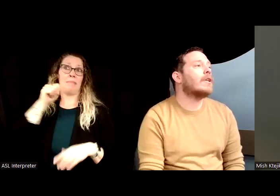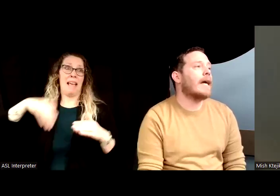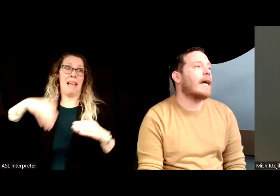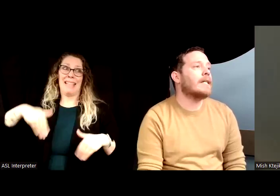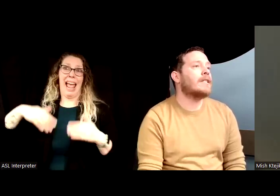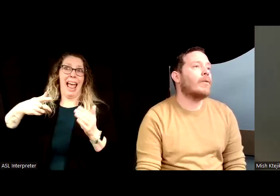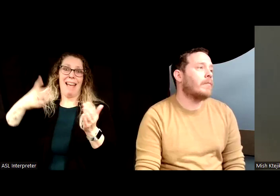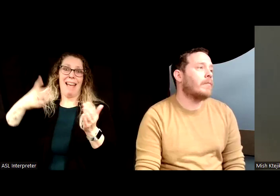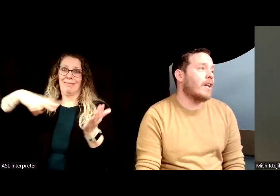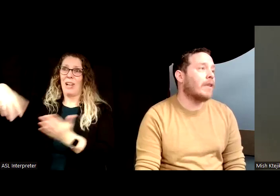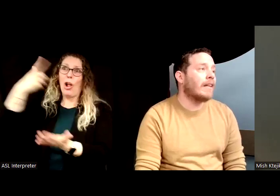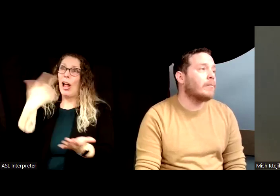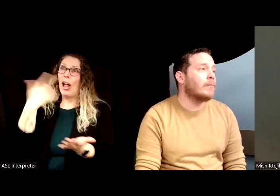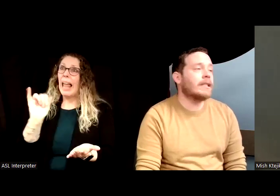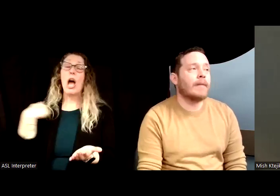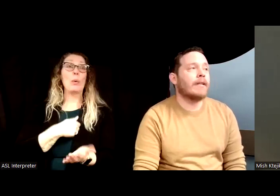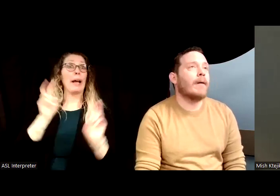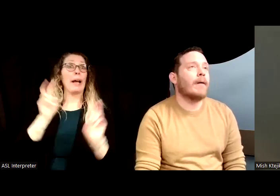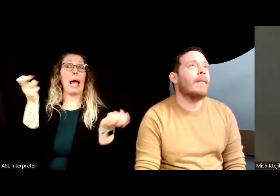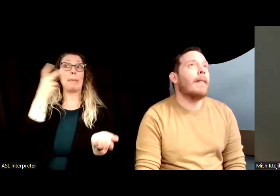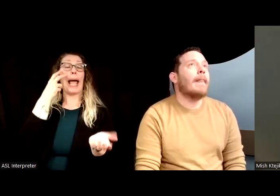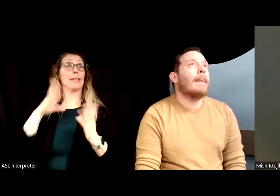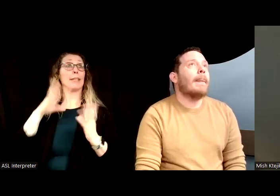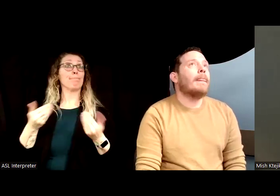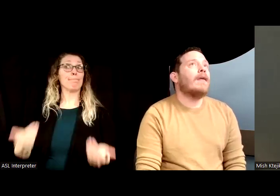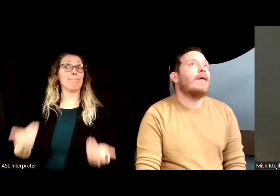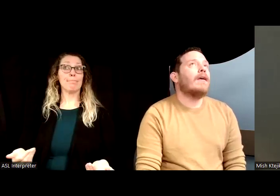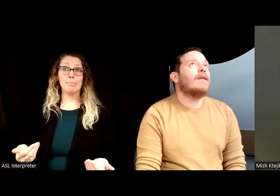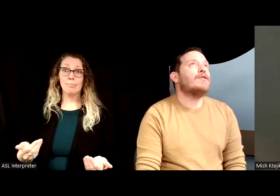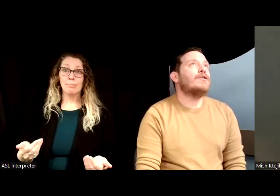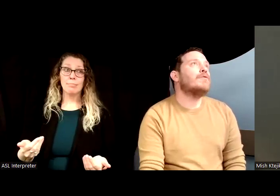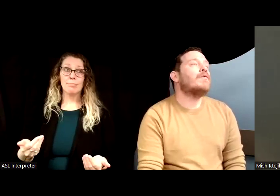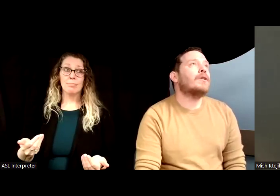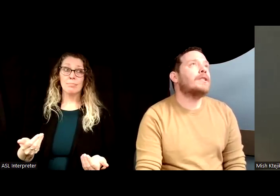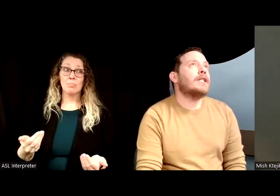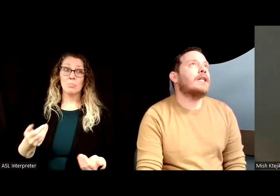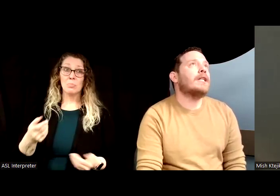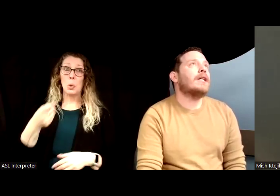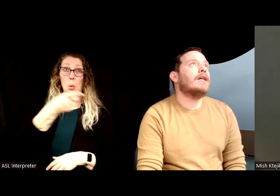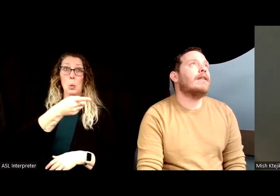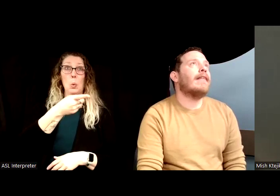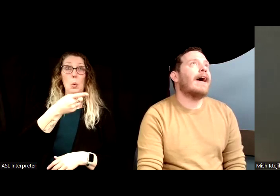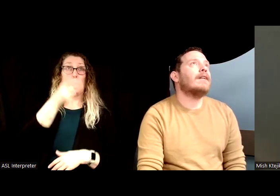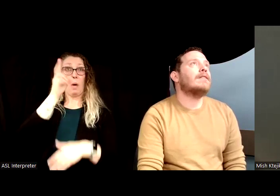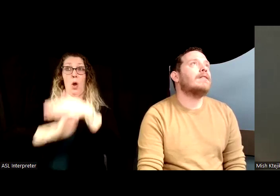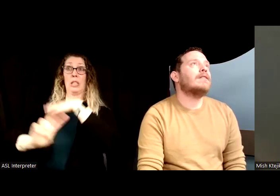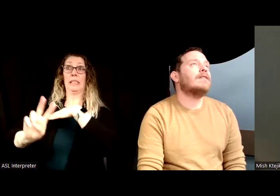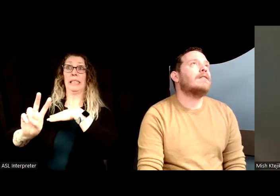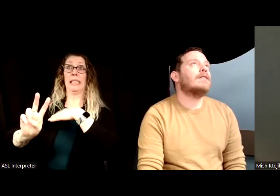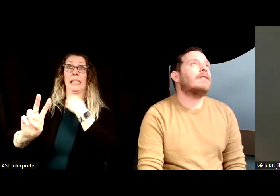those look like, and so we kind of blindly be accepting them. Do you foresee